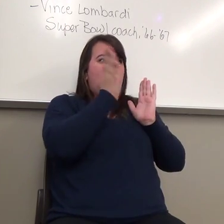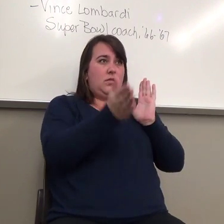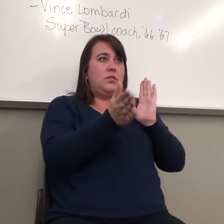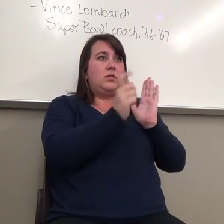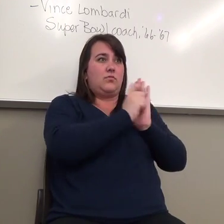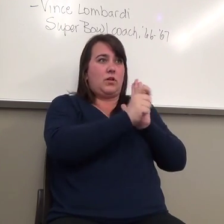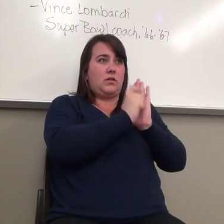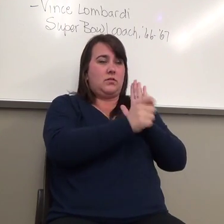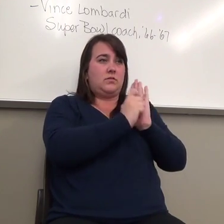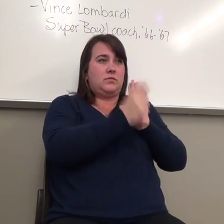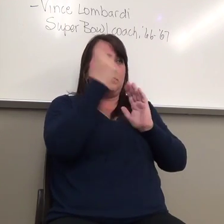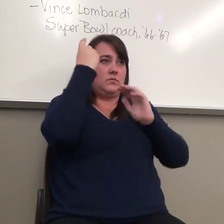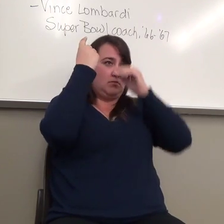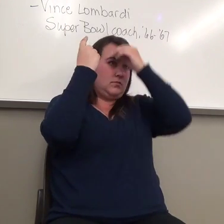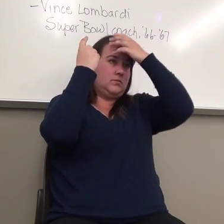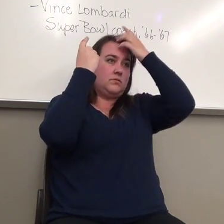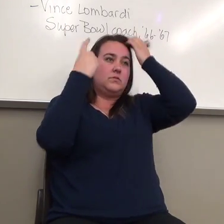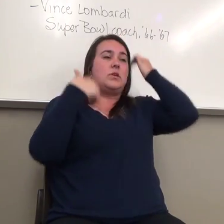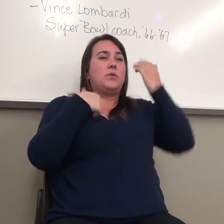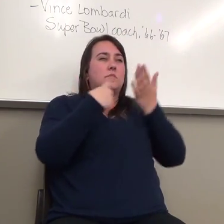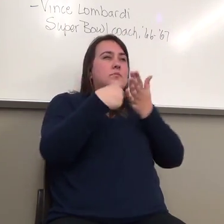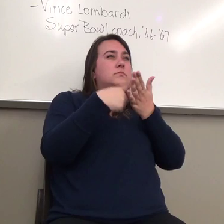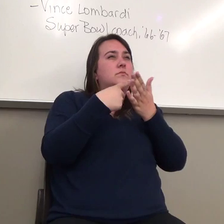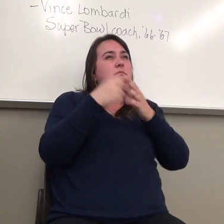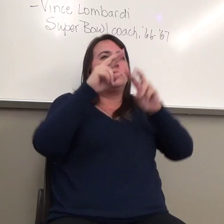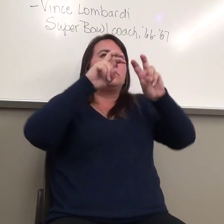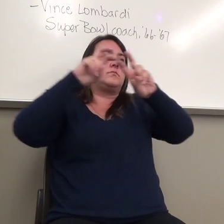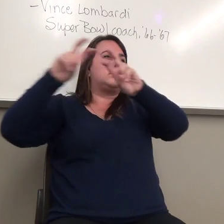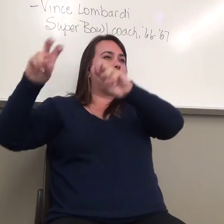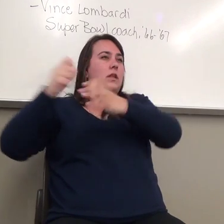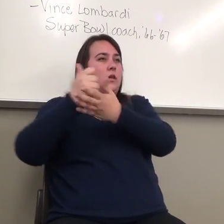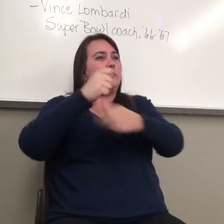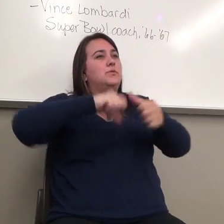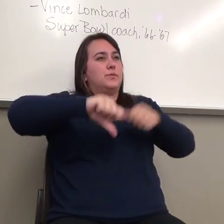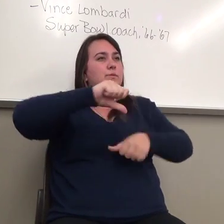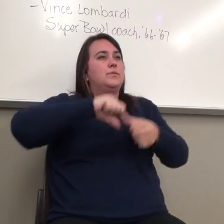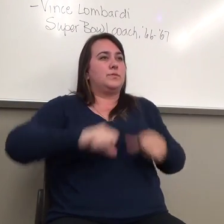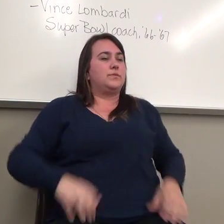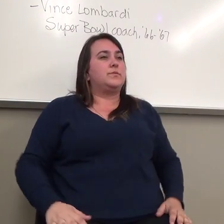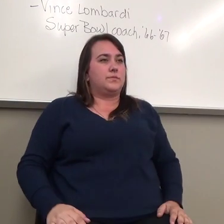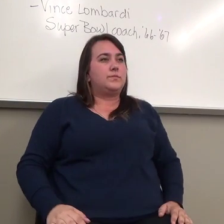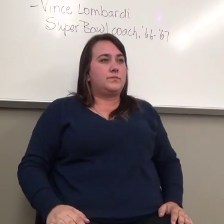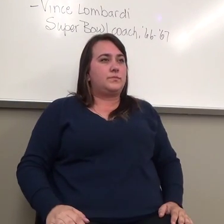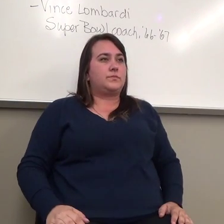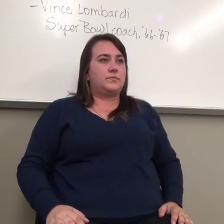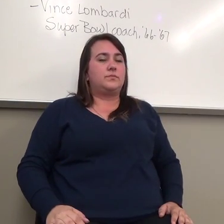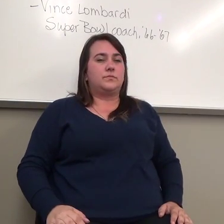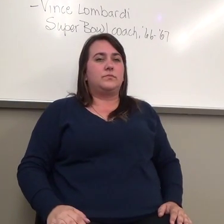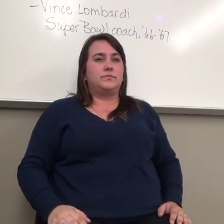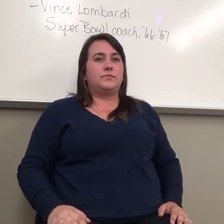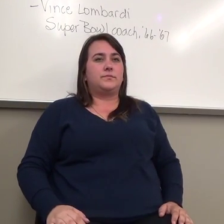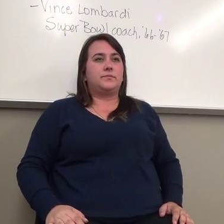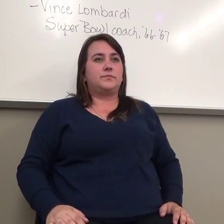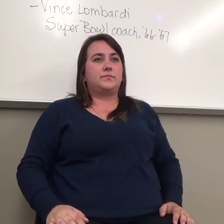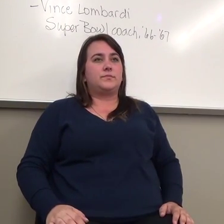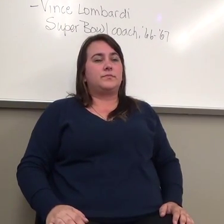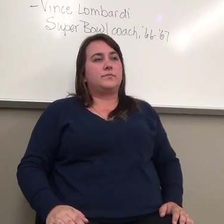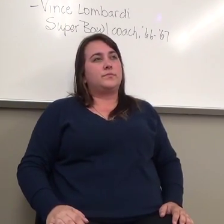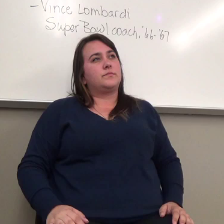board so that we can talk about the topic sentences. Okay? Okay, so what